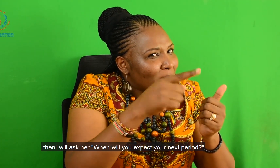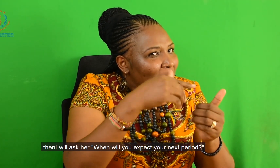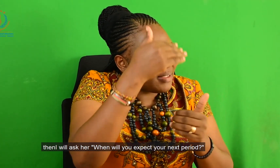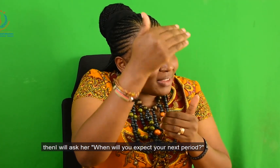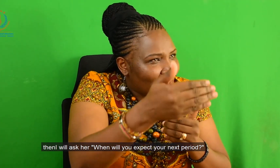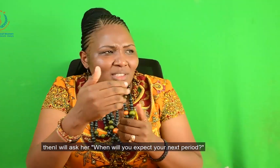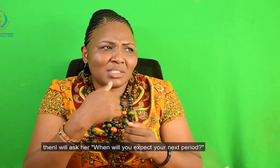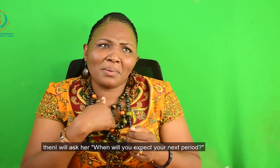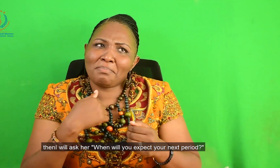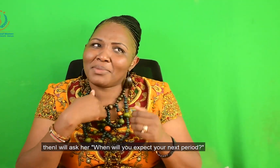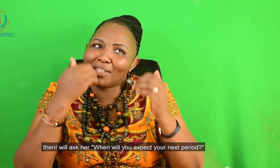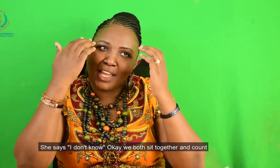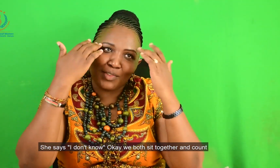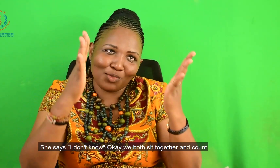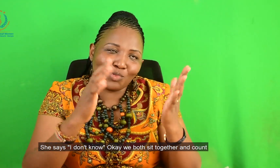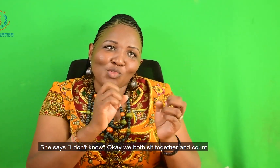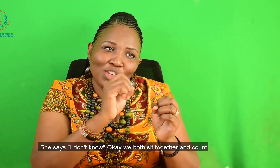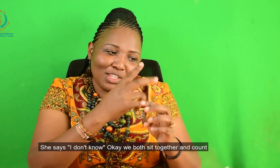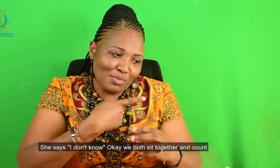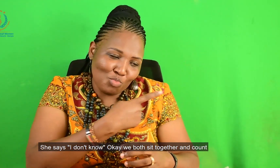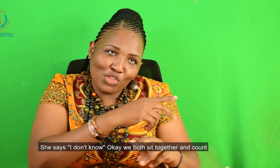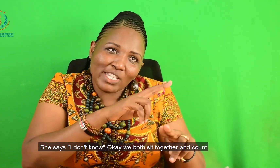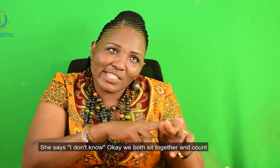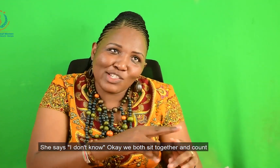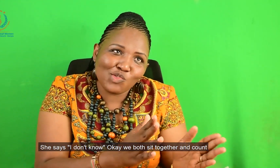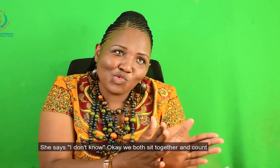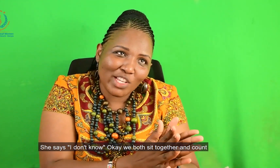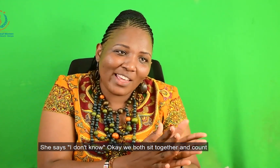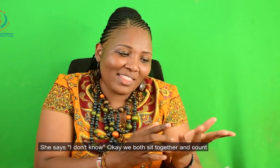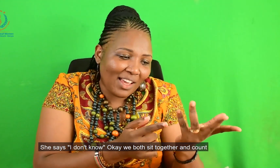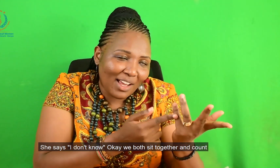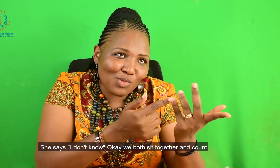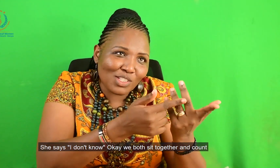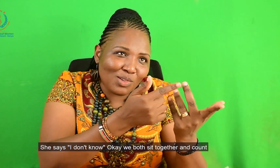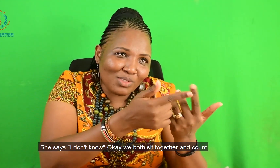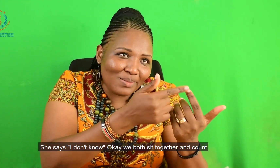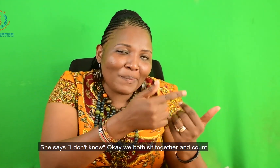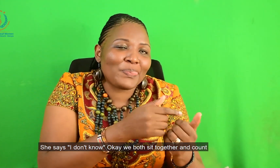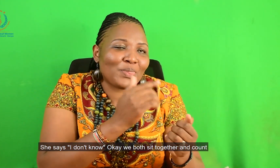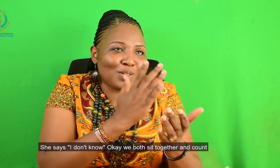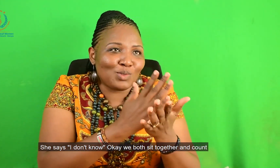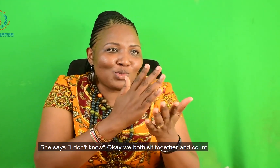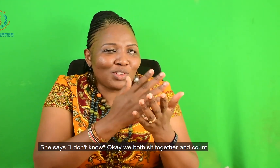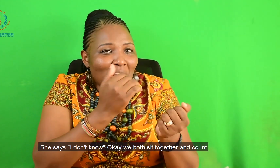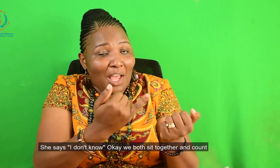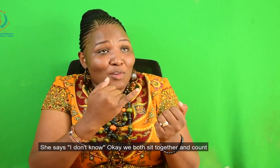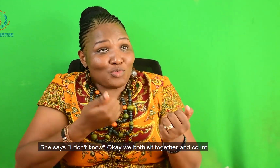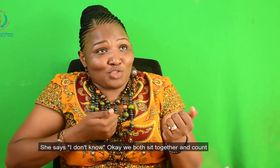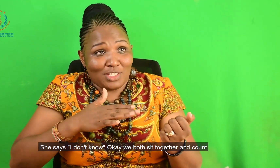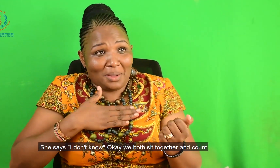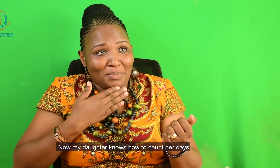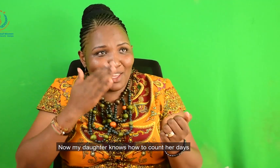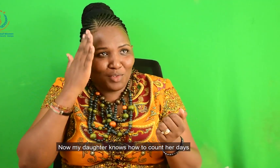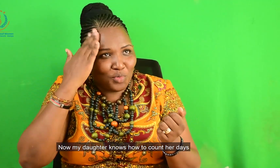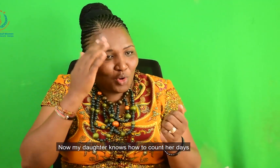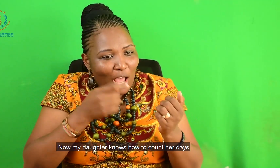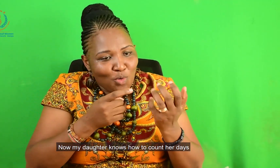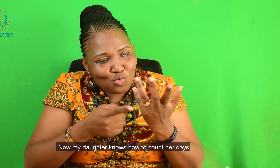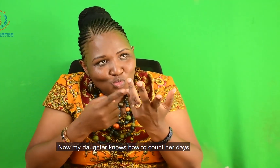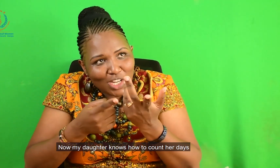to expect your next period? She says, I don't know. So we both sit together and learn how to count. So now my daughter knows how to